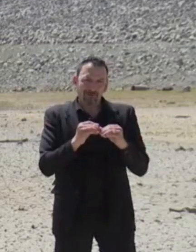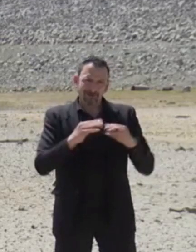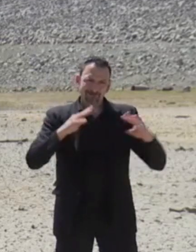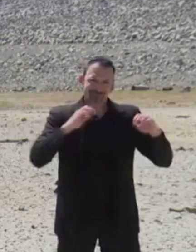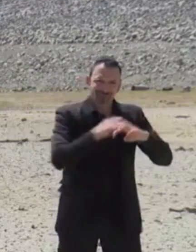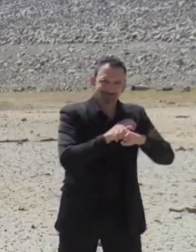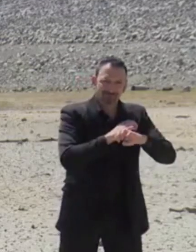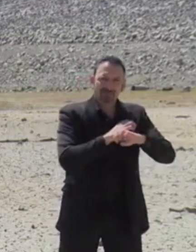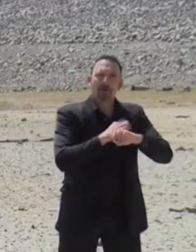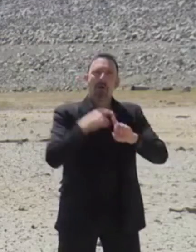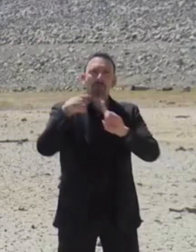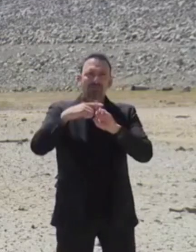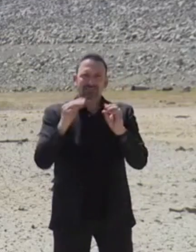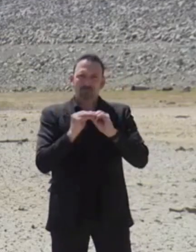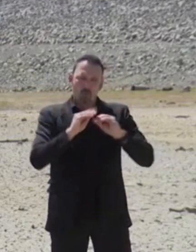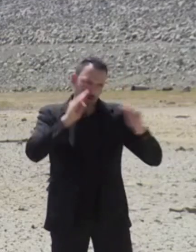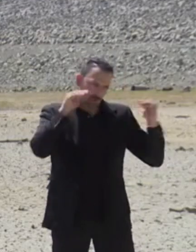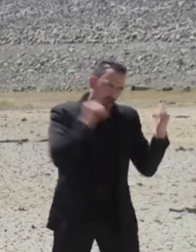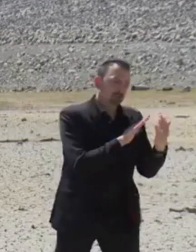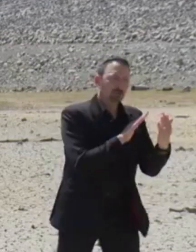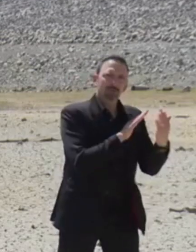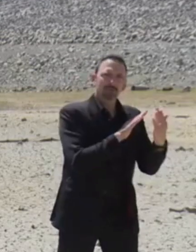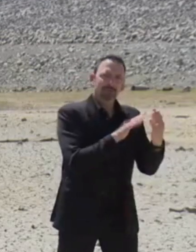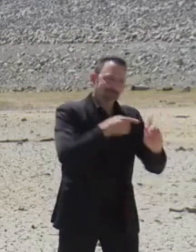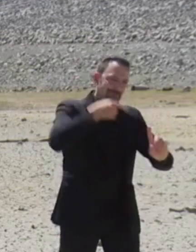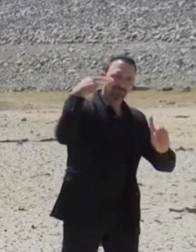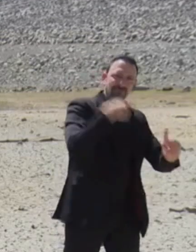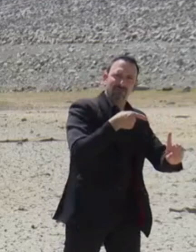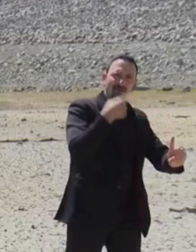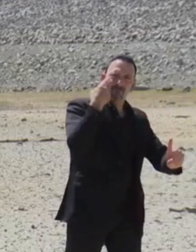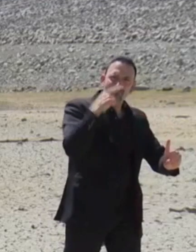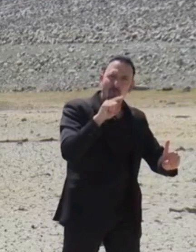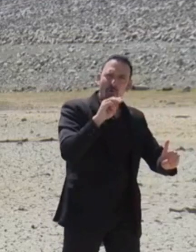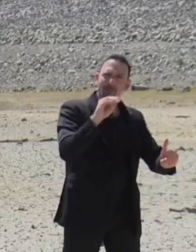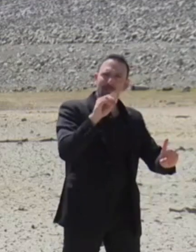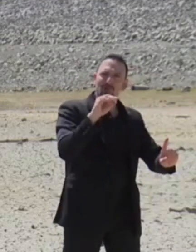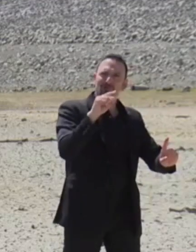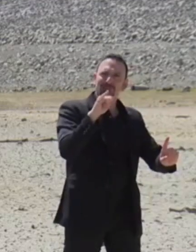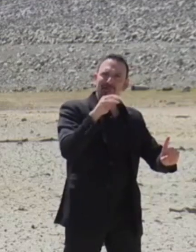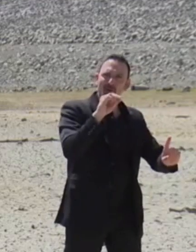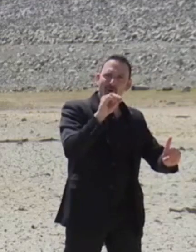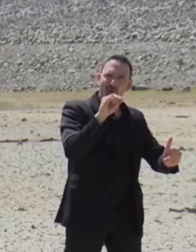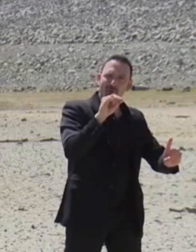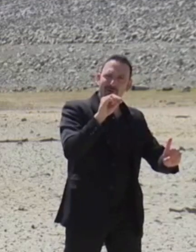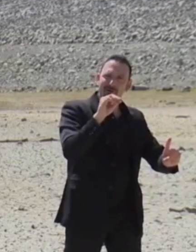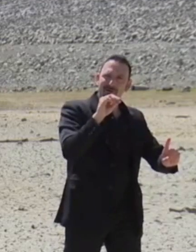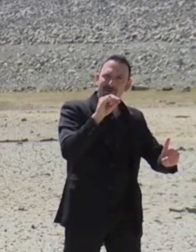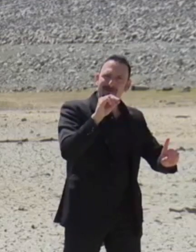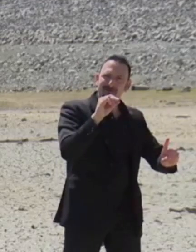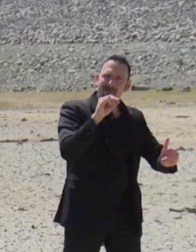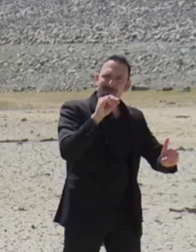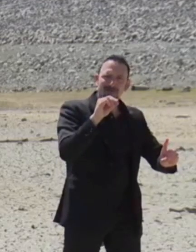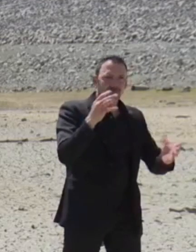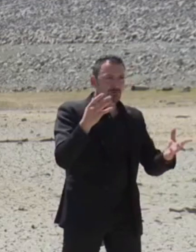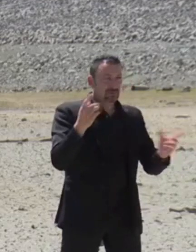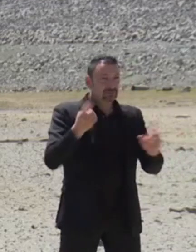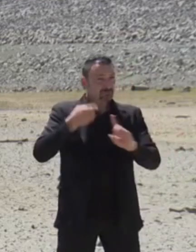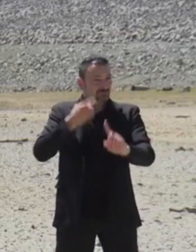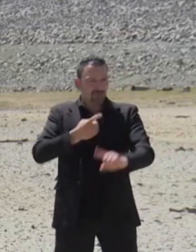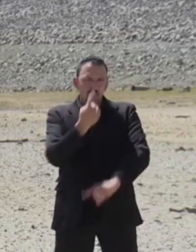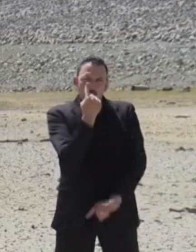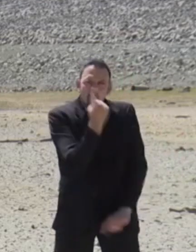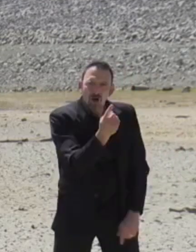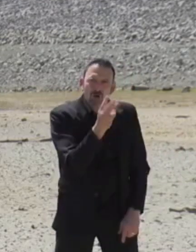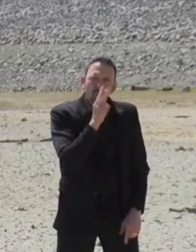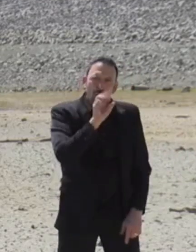more acute to your question around Mendocino and Sonoma, and the acuity of experiencing particularly one single watershed